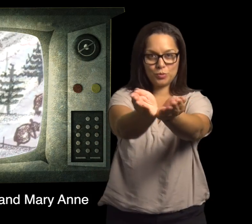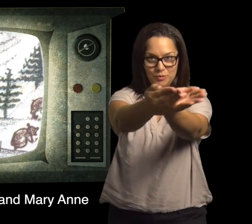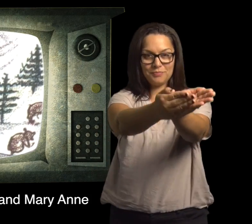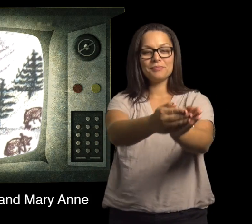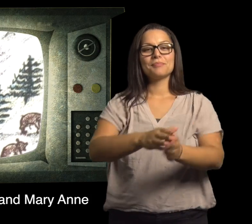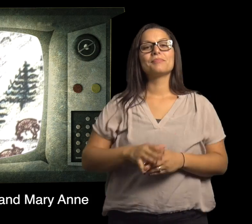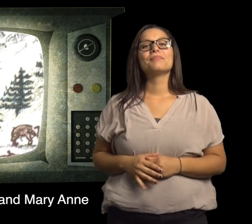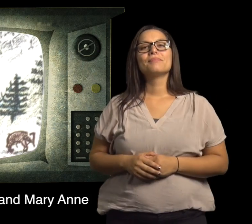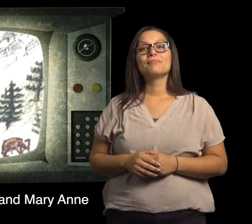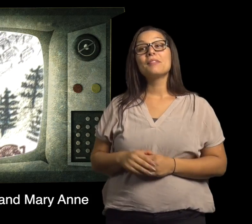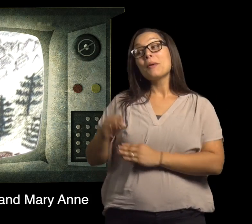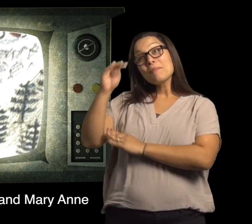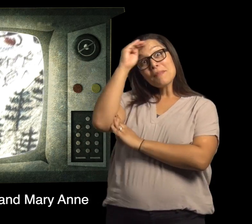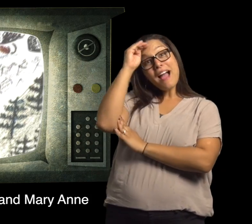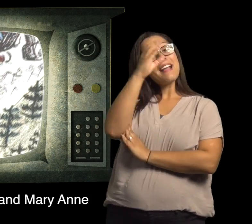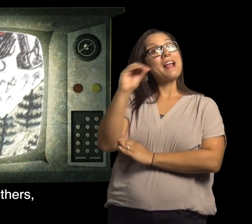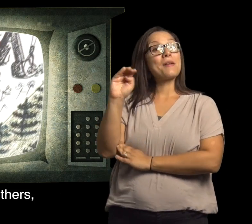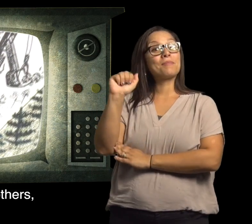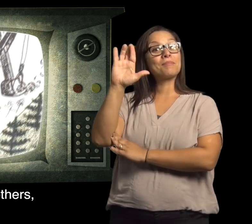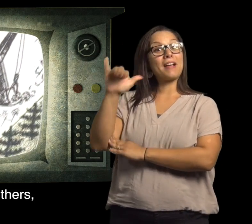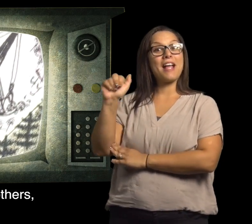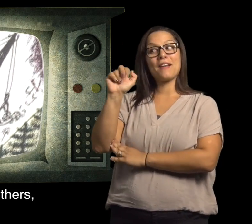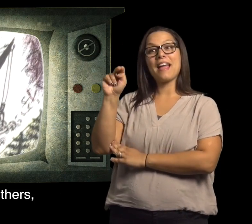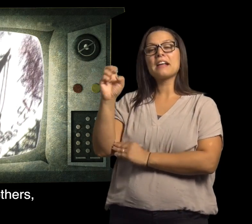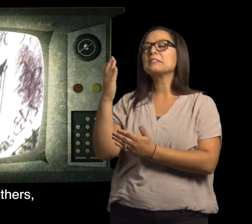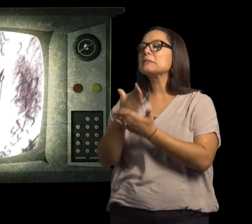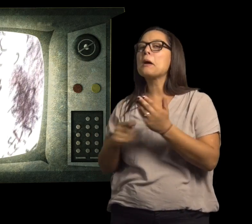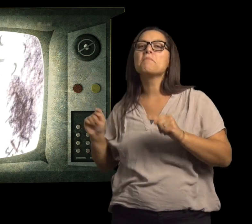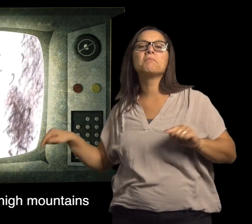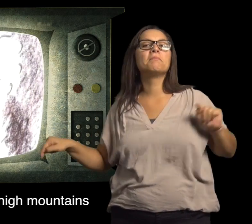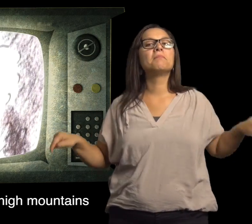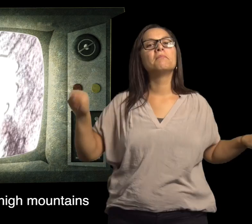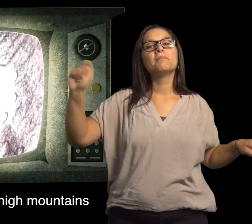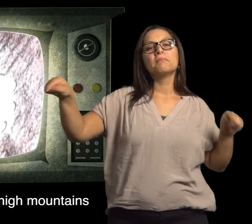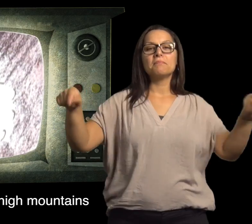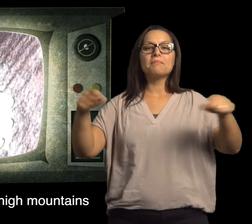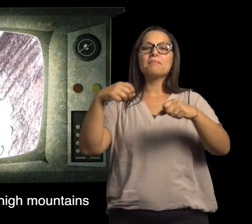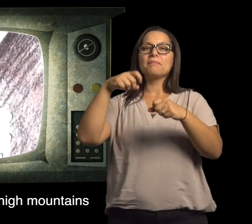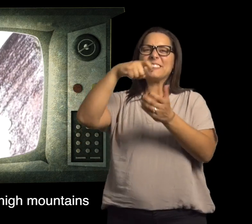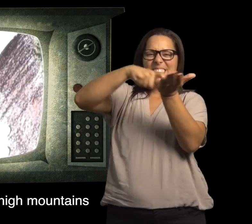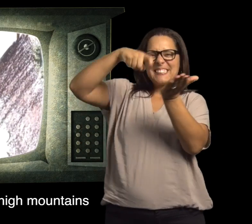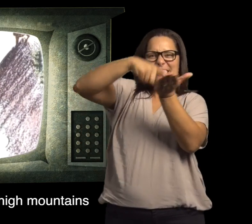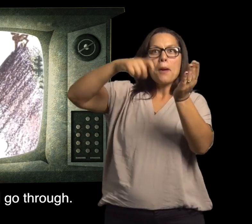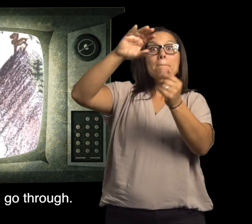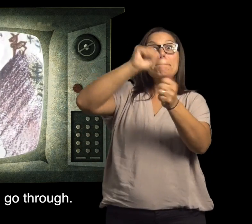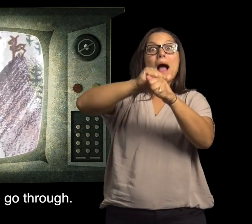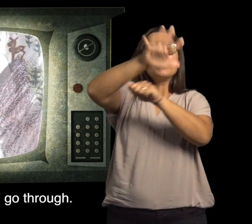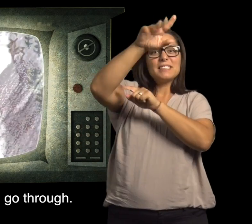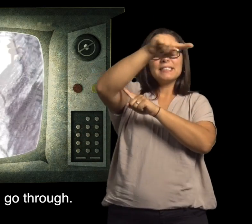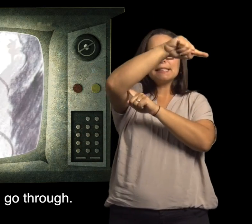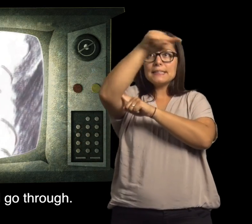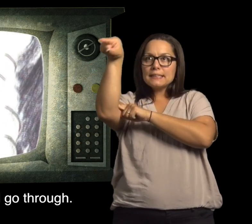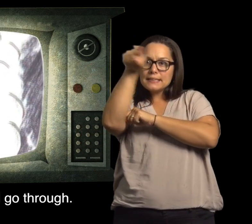It was Mike Mulligan and Mary Ann and some others who cut through the high mountains so that trains could go